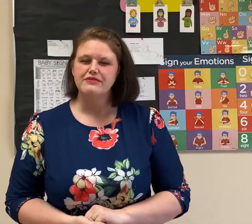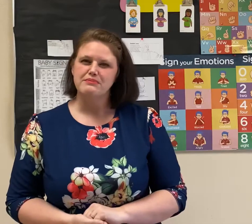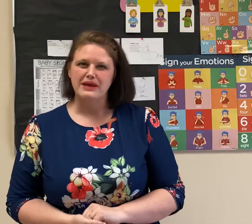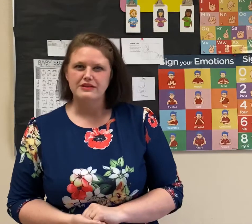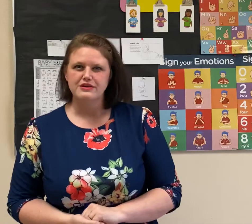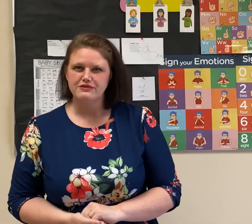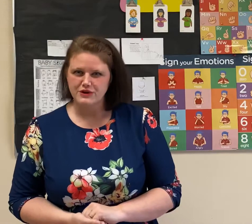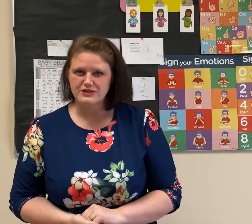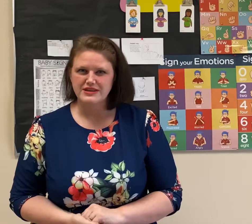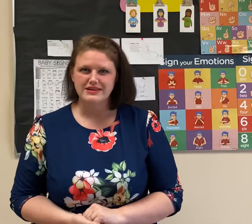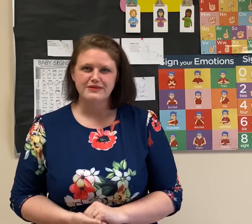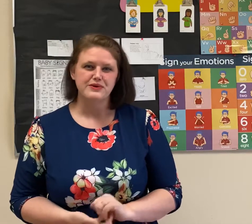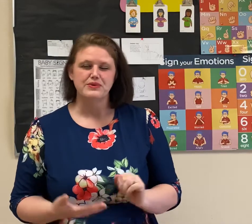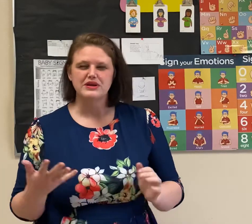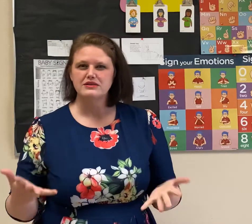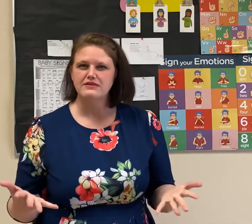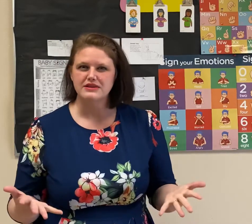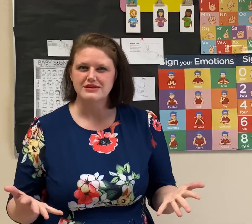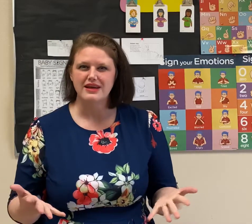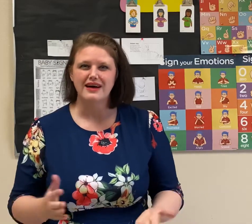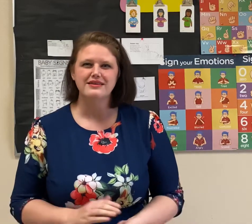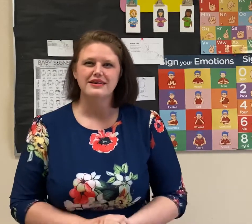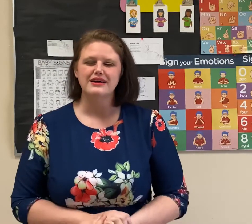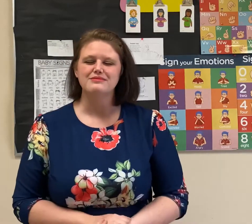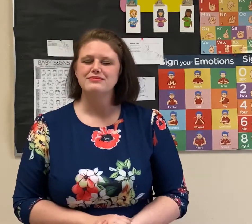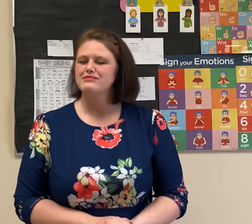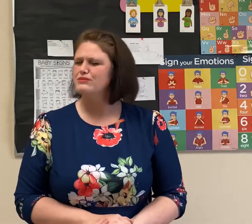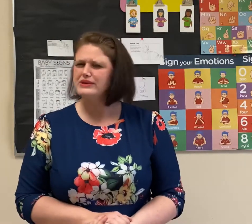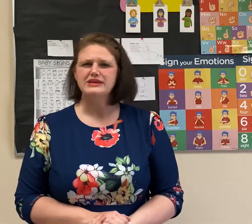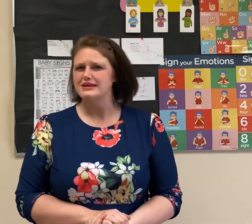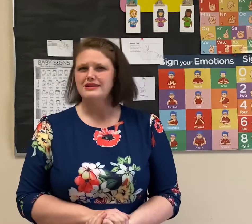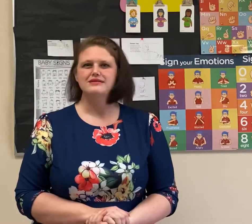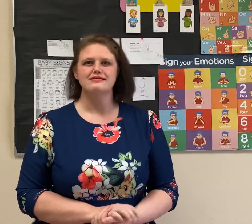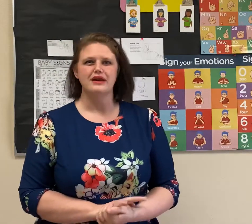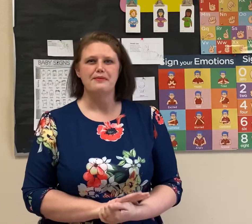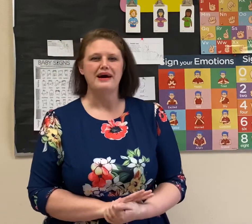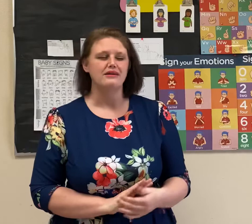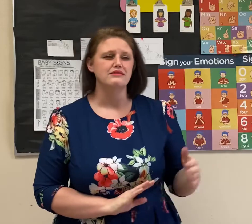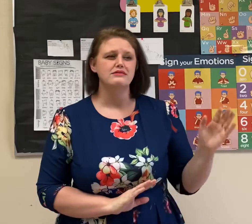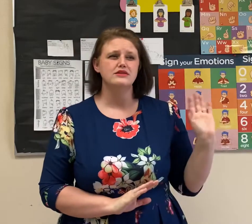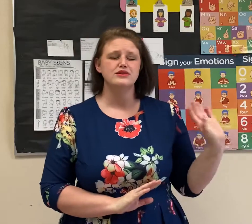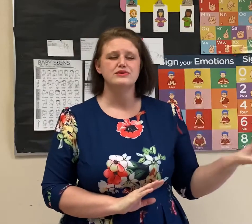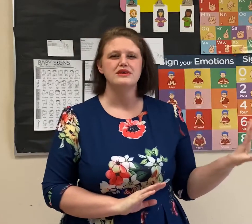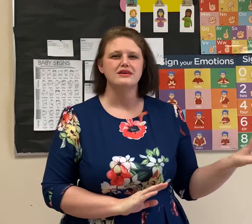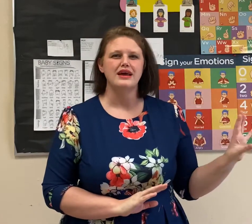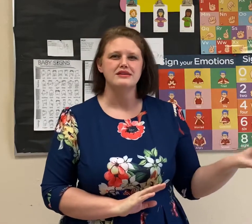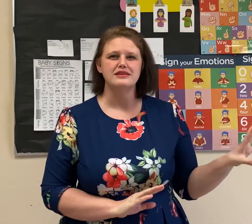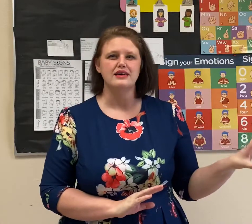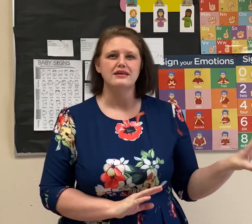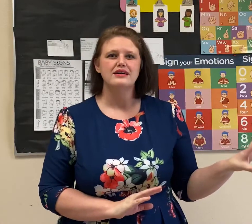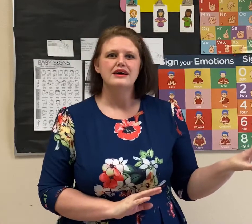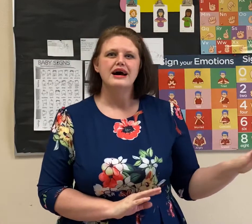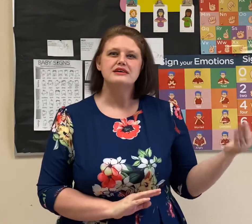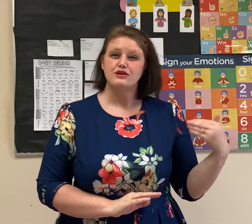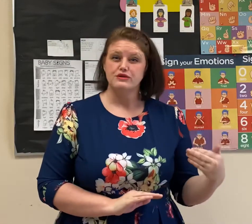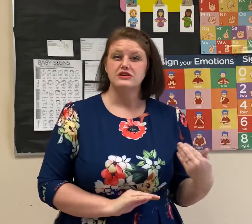Baylor University, if you want to dive into that, really neat about using ASL as early